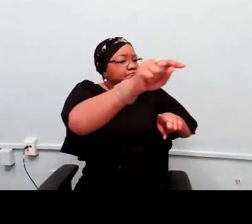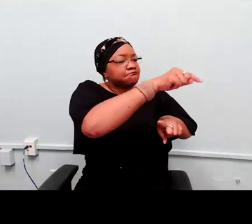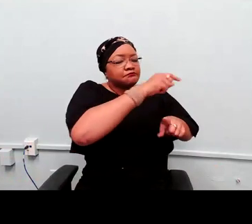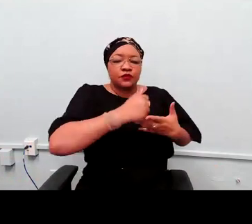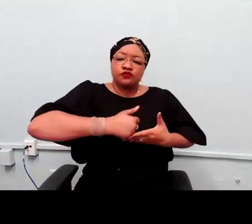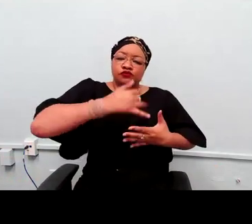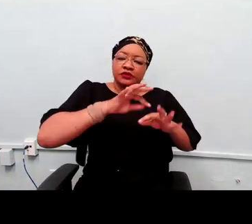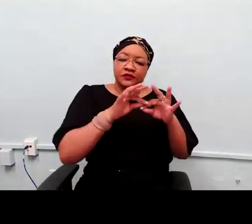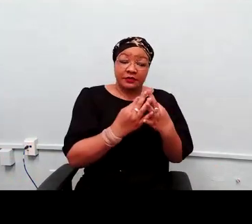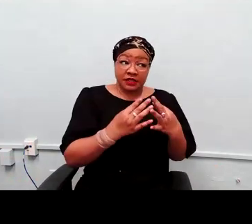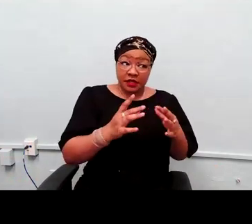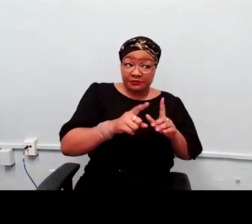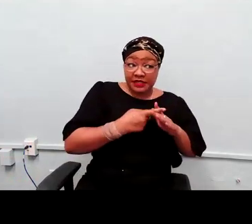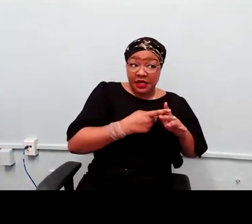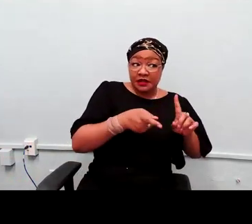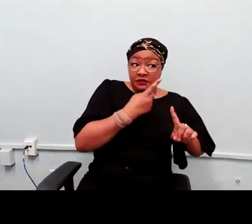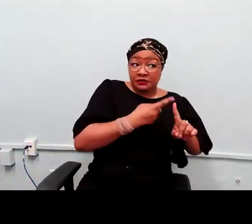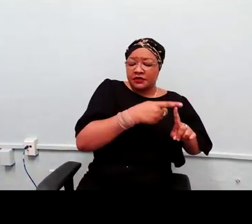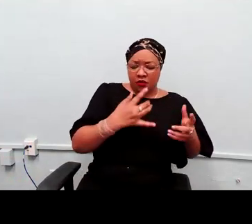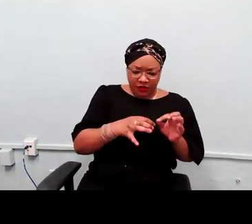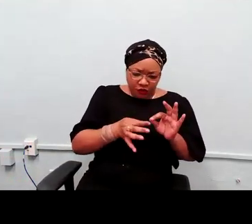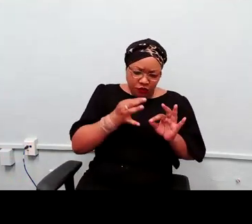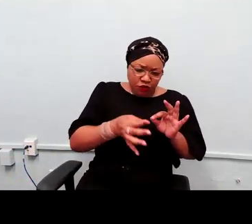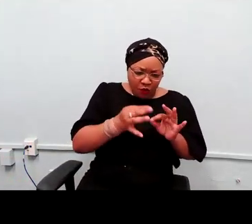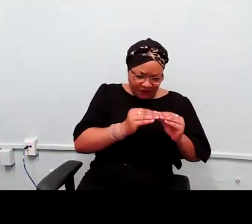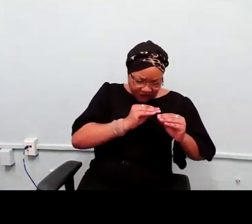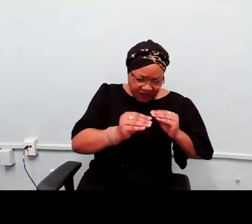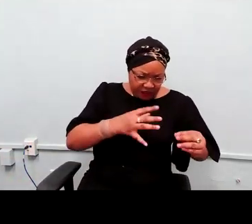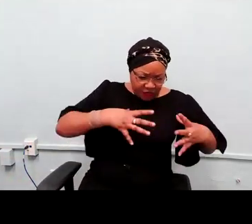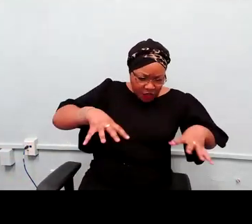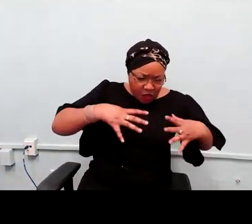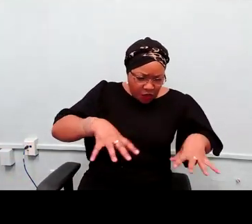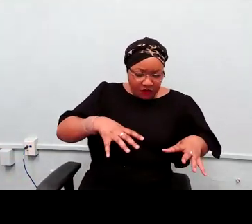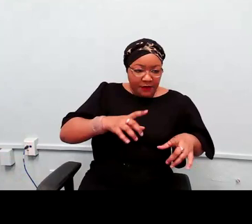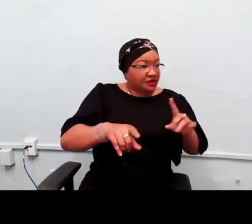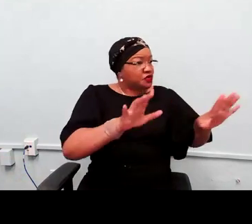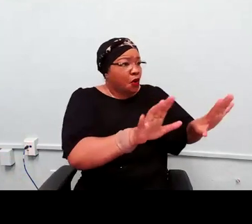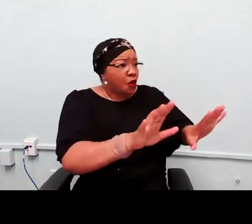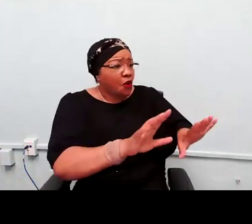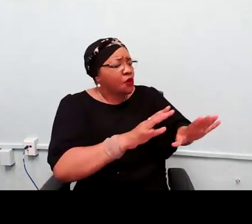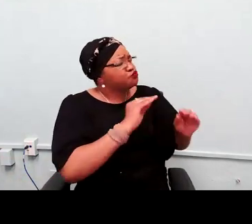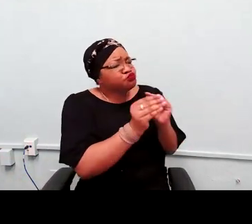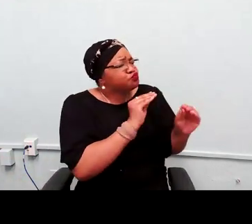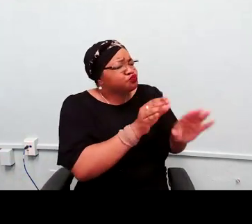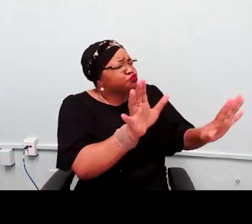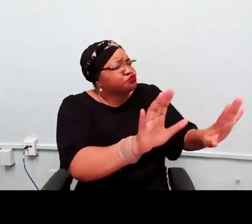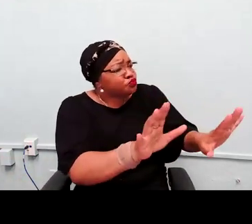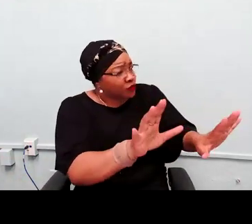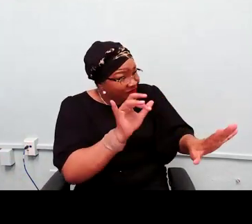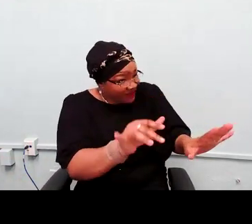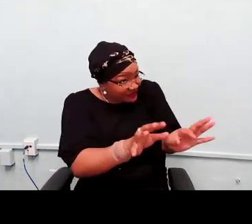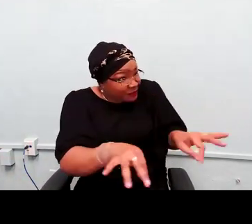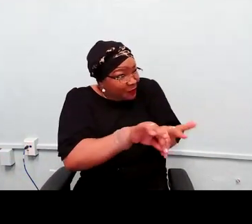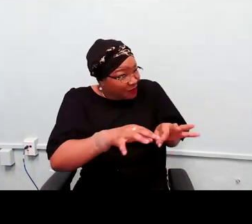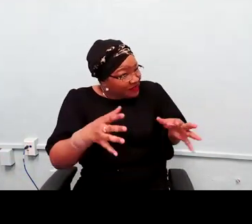to sew up the tears in their sons, brothers, husbands' clothes. No, Mama, Mario would say, that's the whole point.